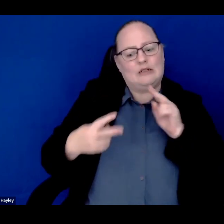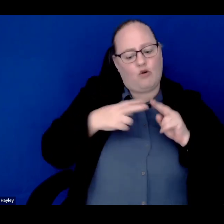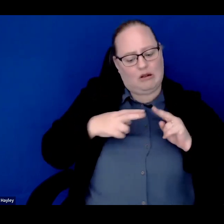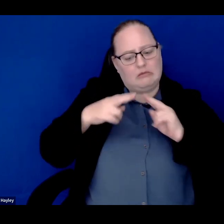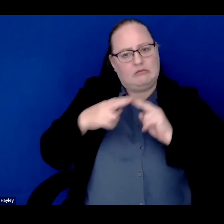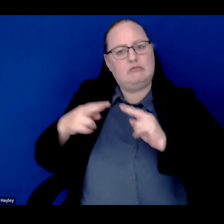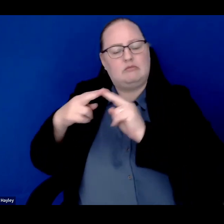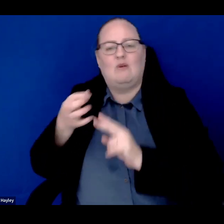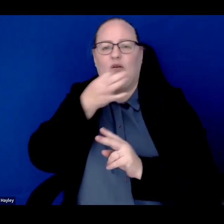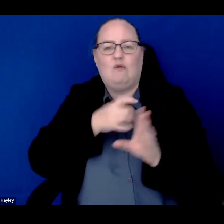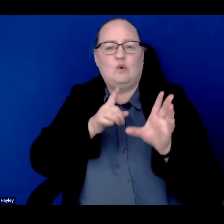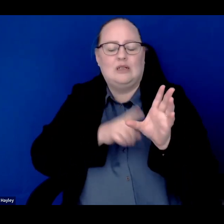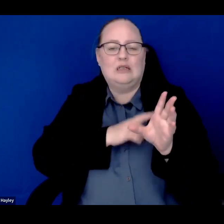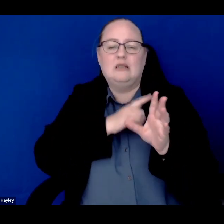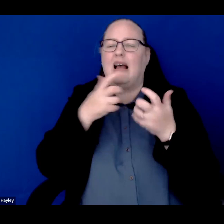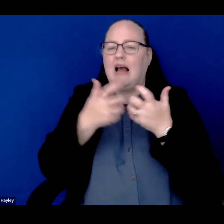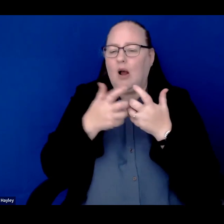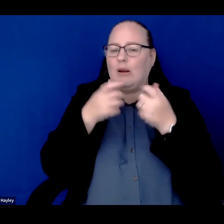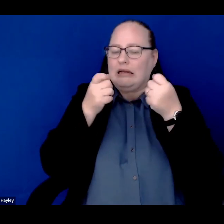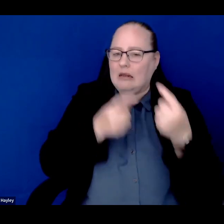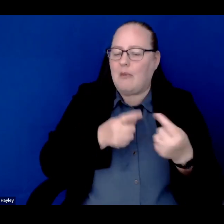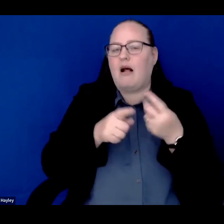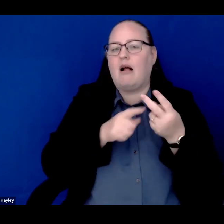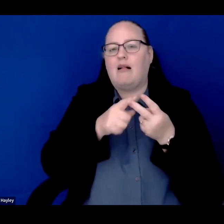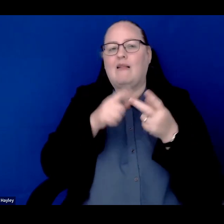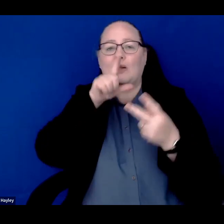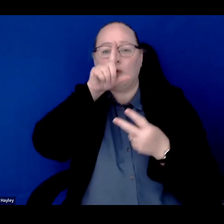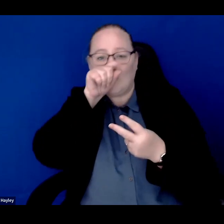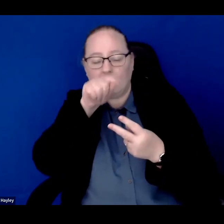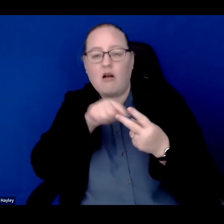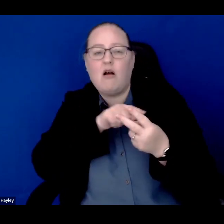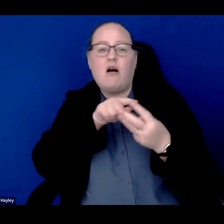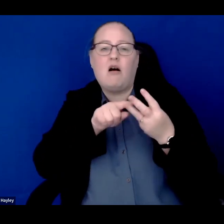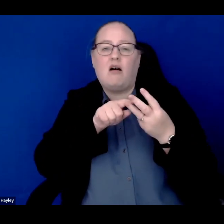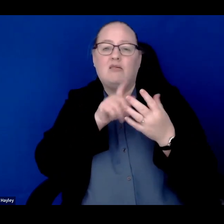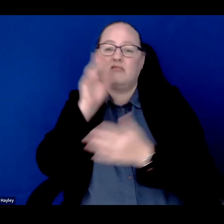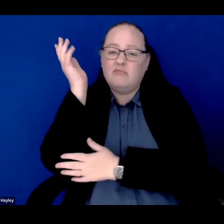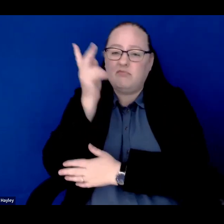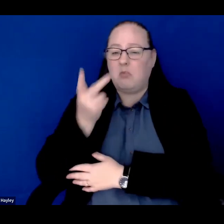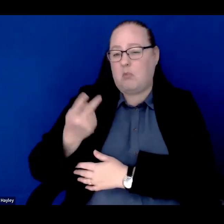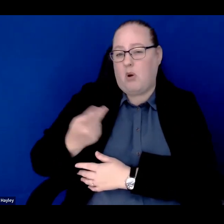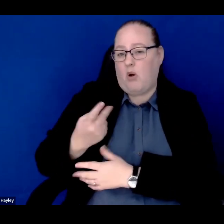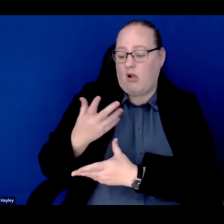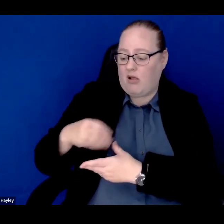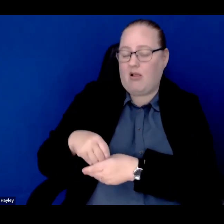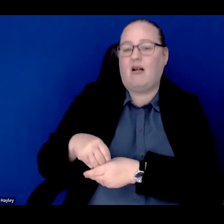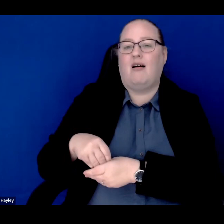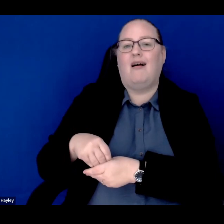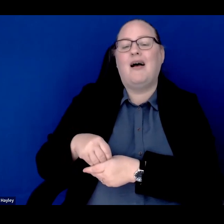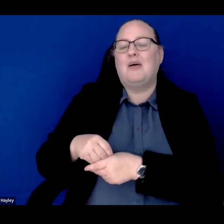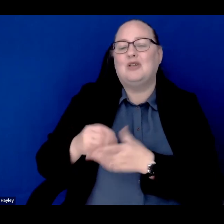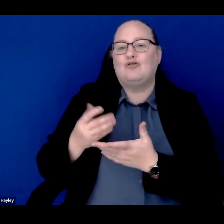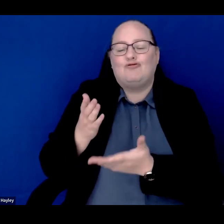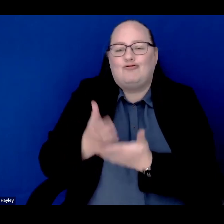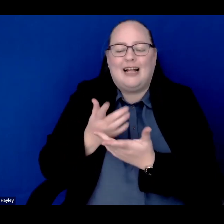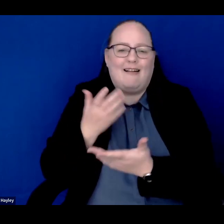email, on Twitter, as speakers at online events, but we've never actually really had a chance to have a one-to-one. And of